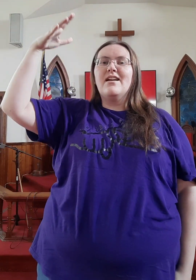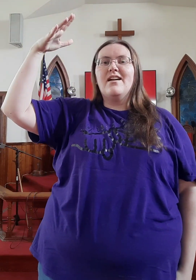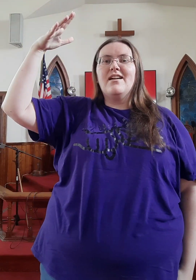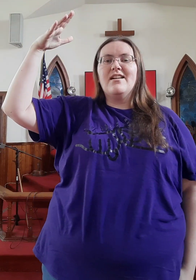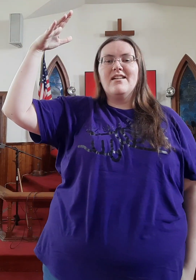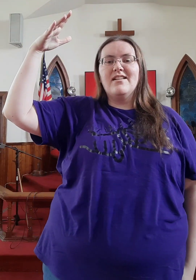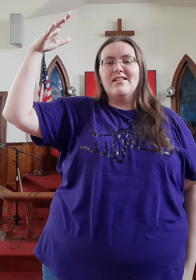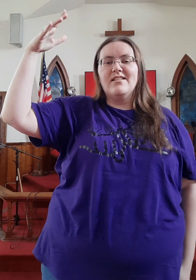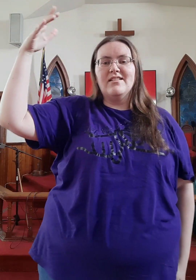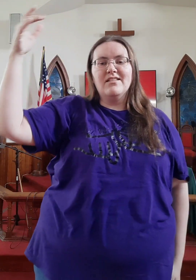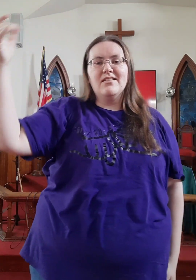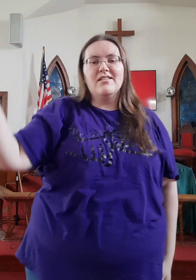sun.